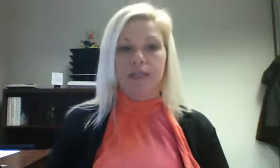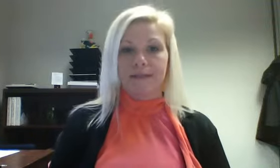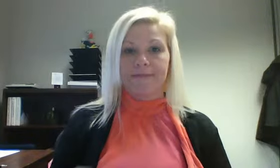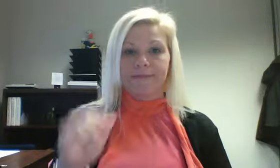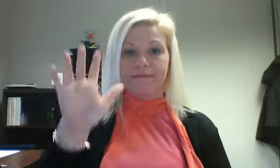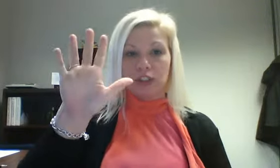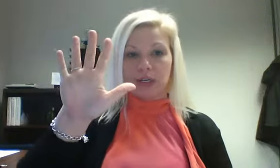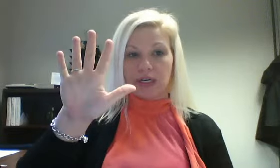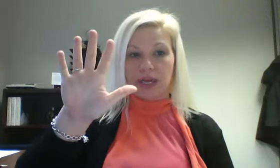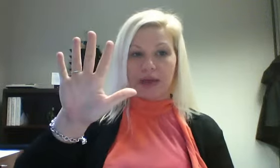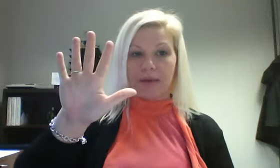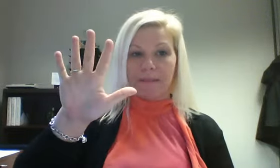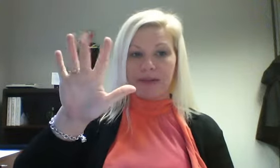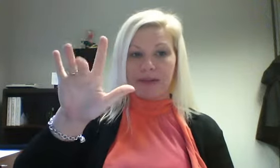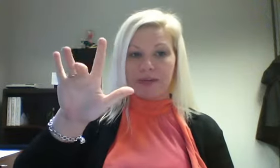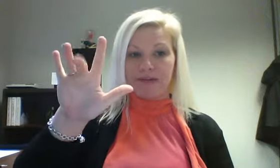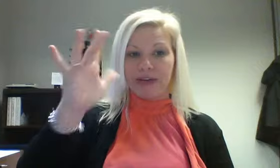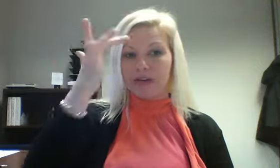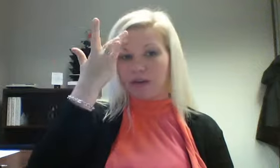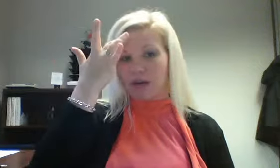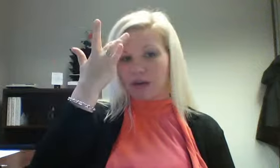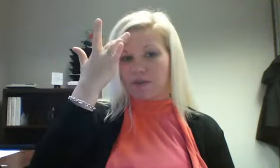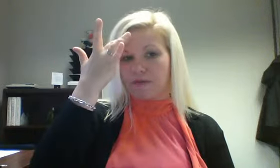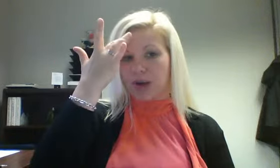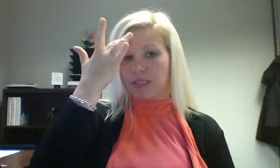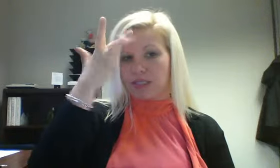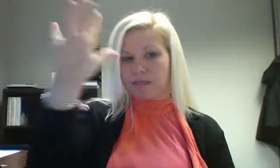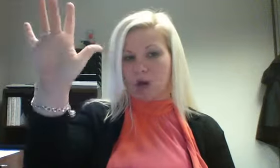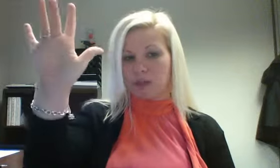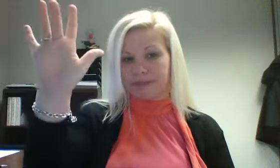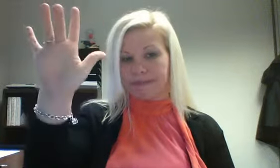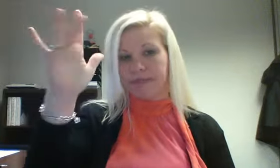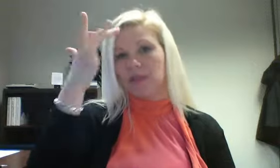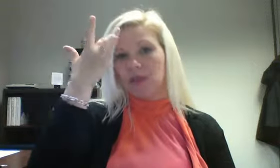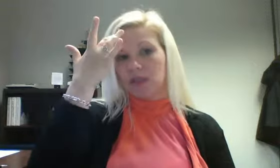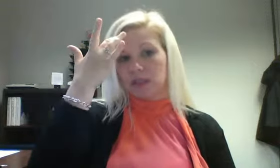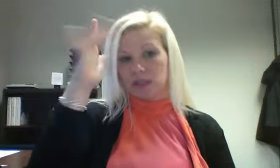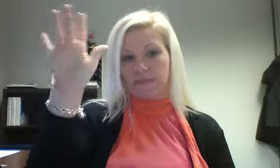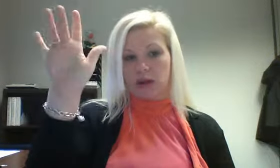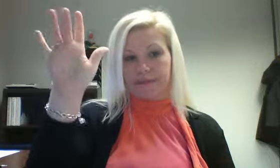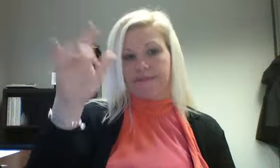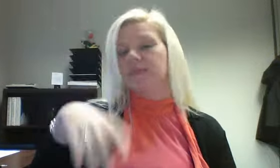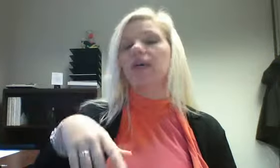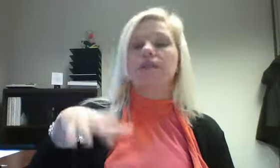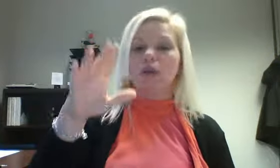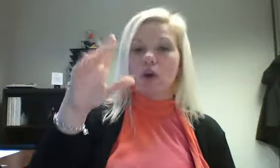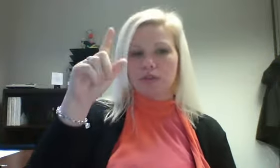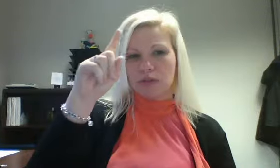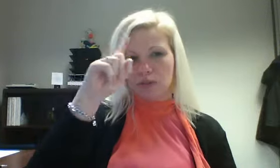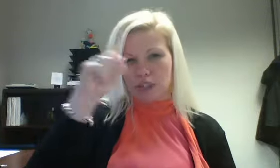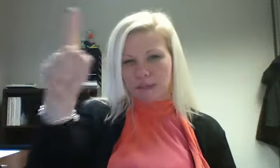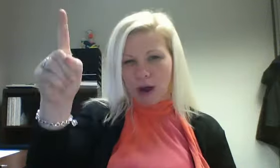Smart. You're going to have a bent middle finger on your forehead. Smart. Smart. Then you'll also do